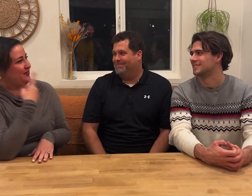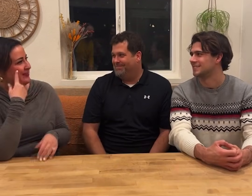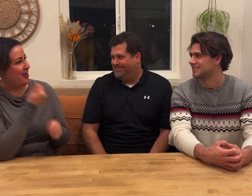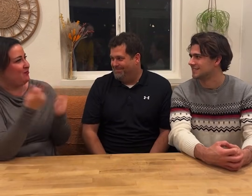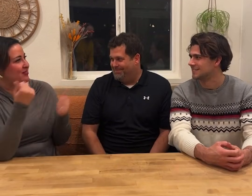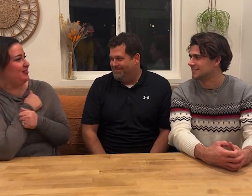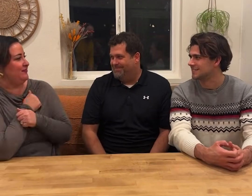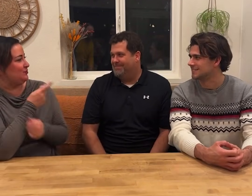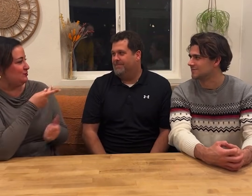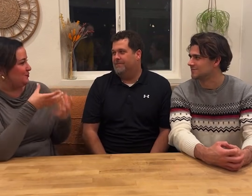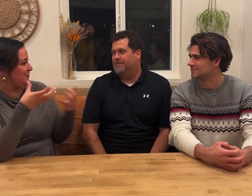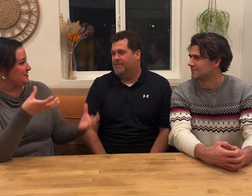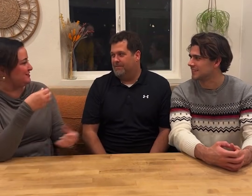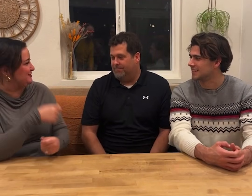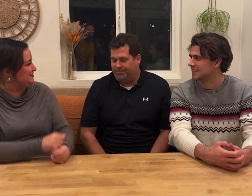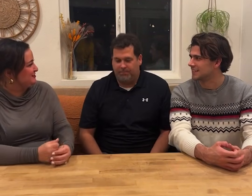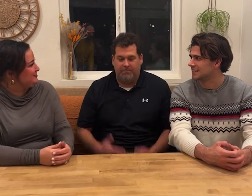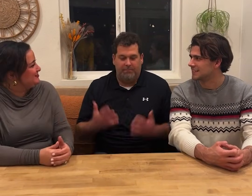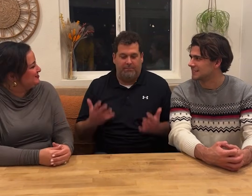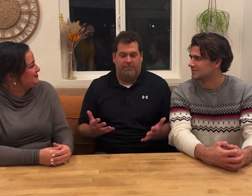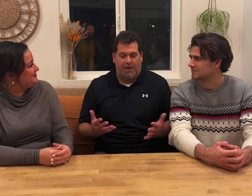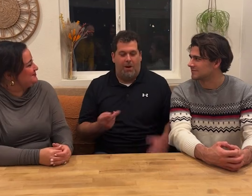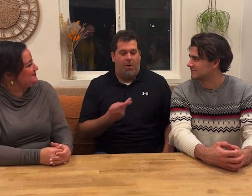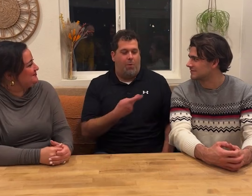beloved. And why do you think that is?